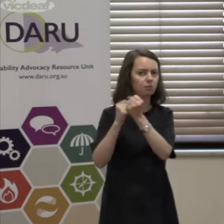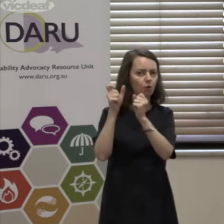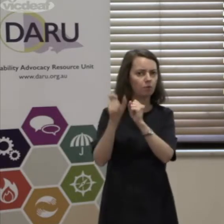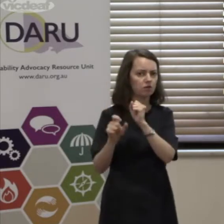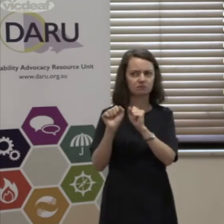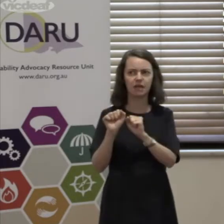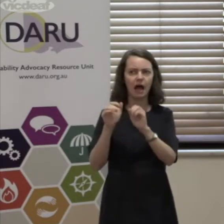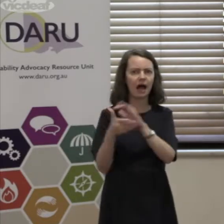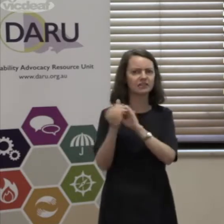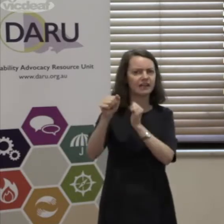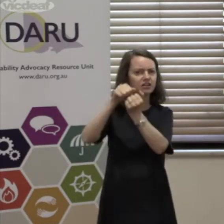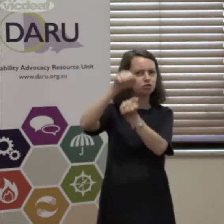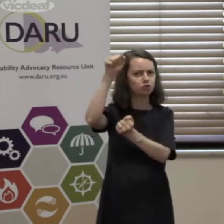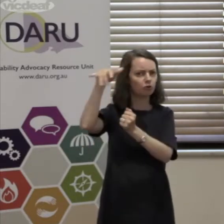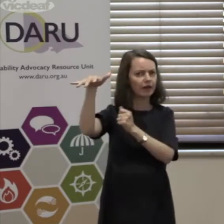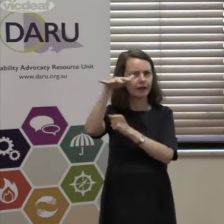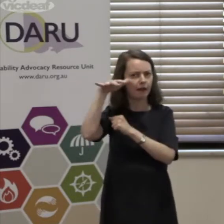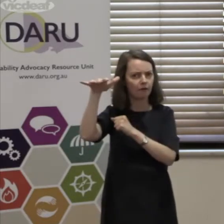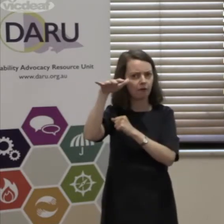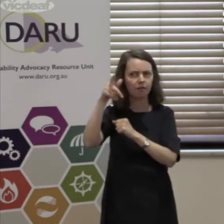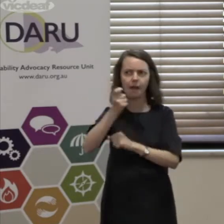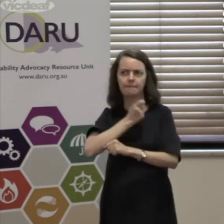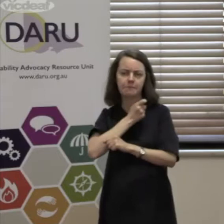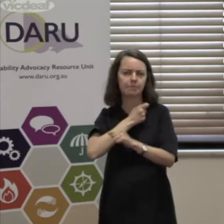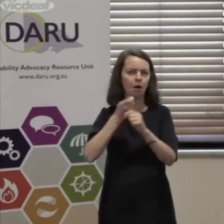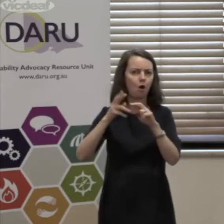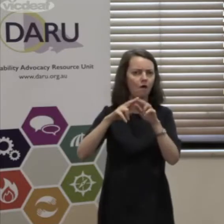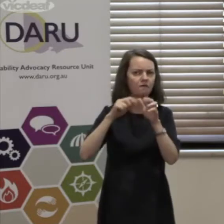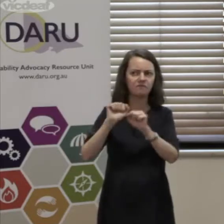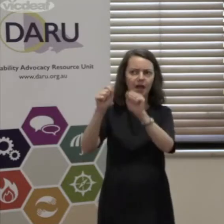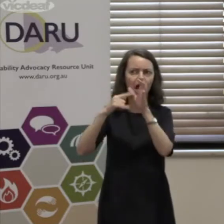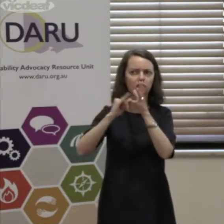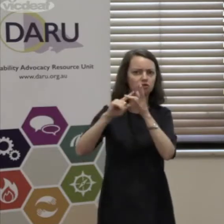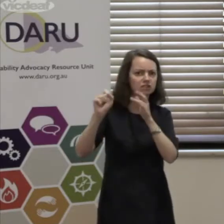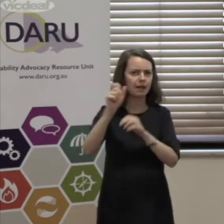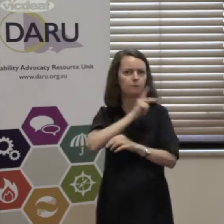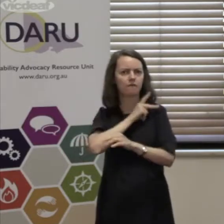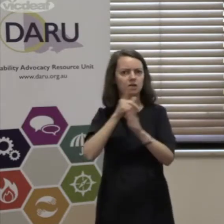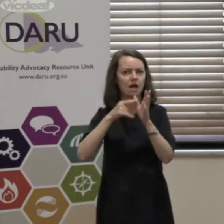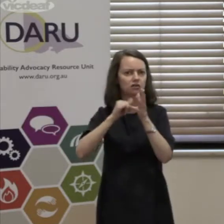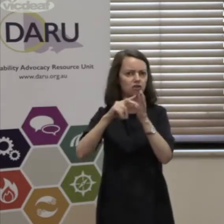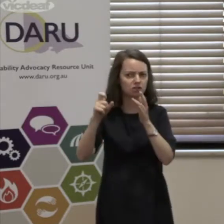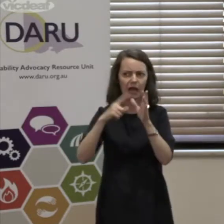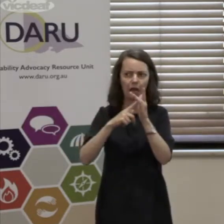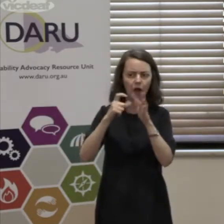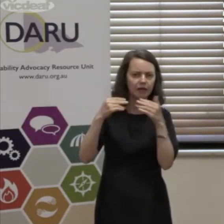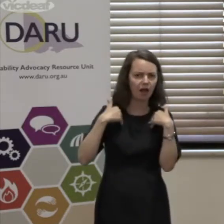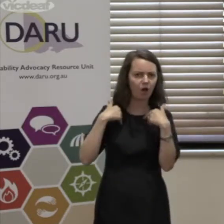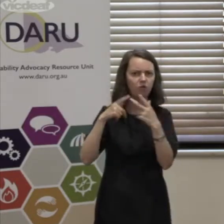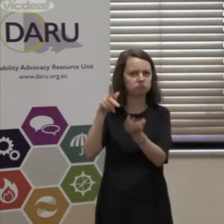quality control mechanisms of being a member of the professional bodies, the allied health bodies or the